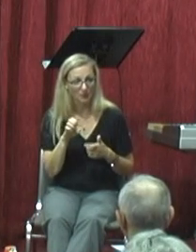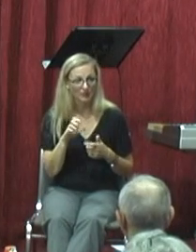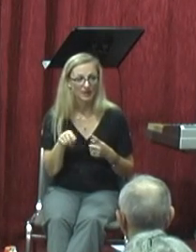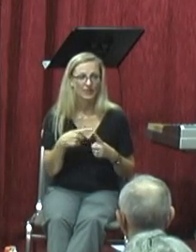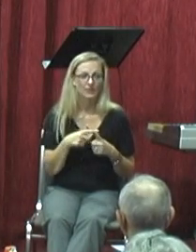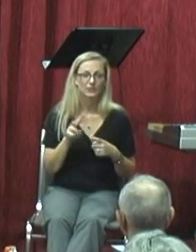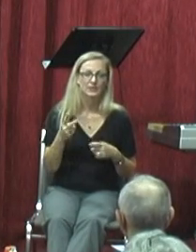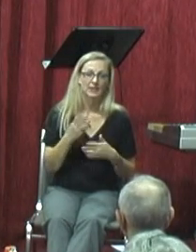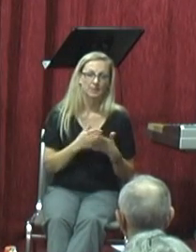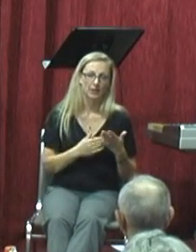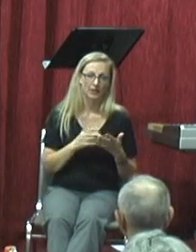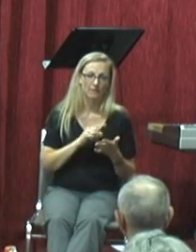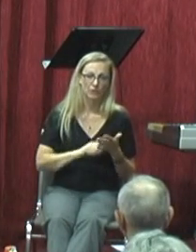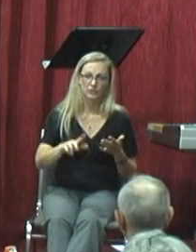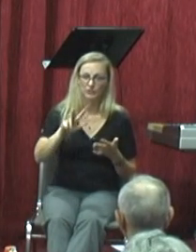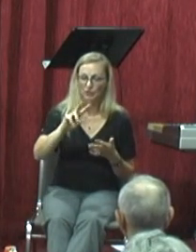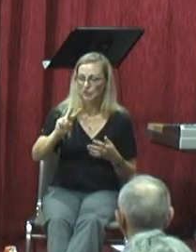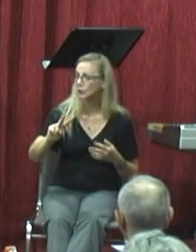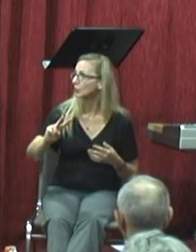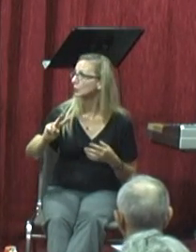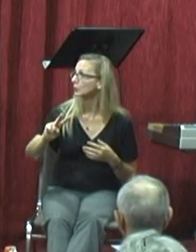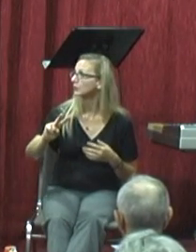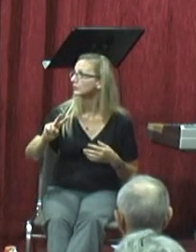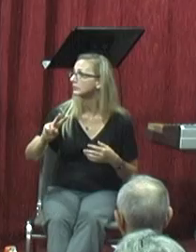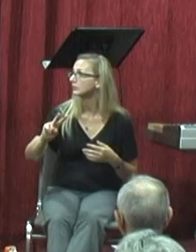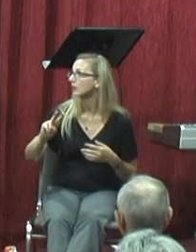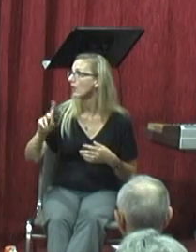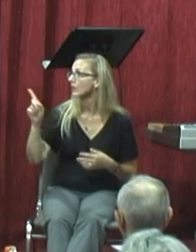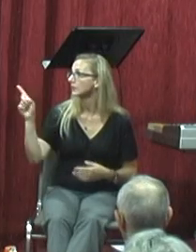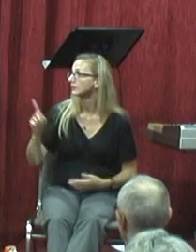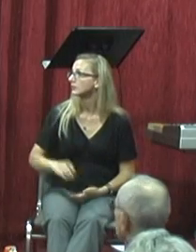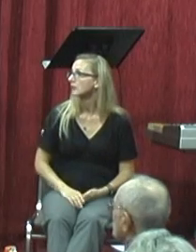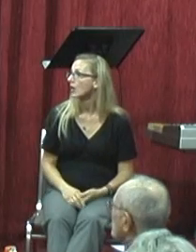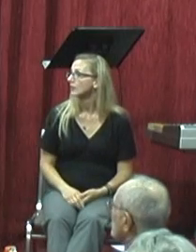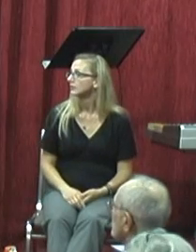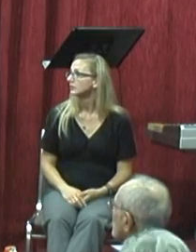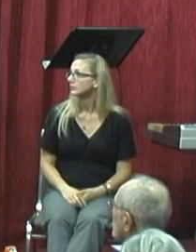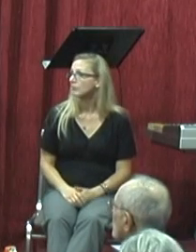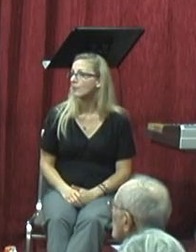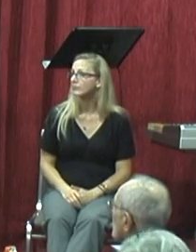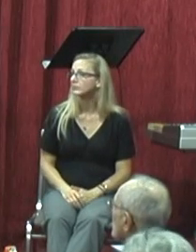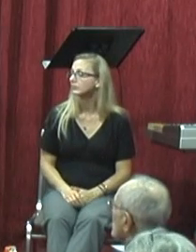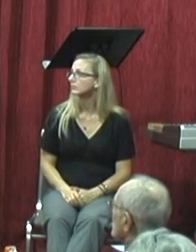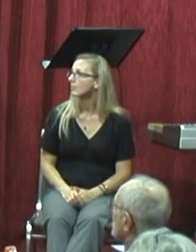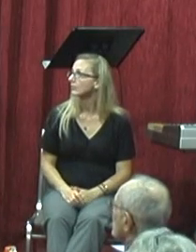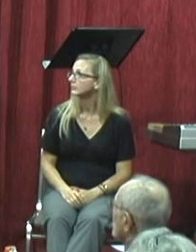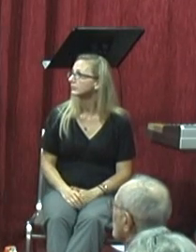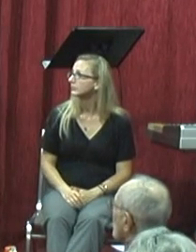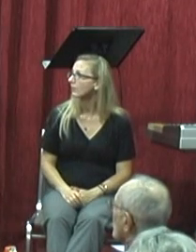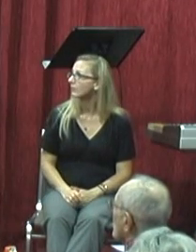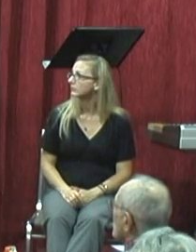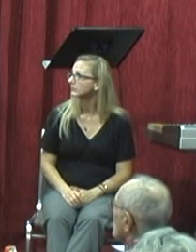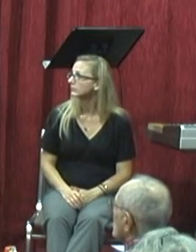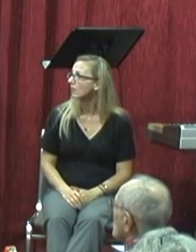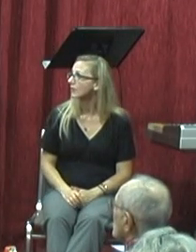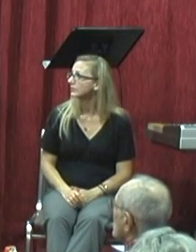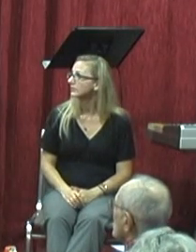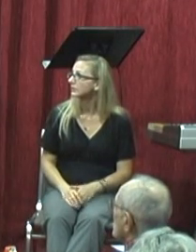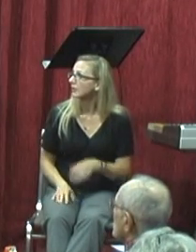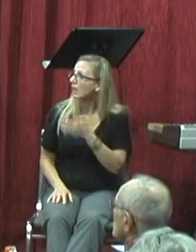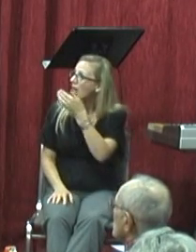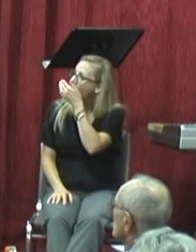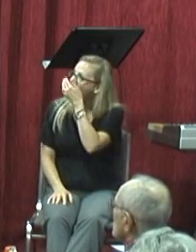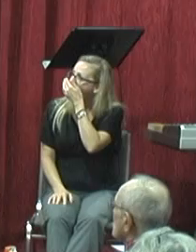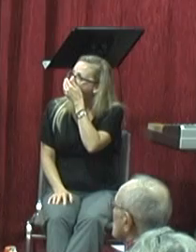part. Verse 32 of, again, chapter 29 of Exodus. Aaron and his sons are to eat the meat of the ram and